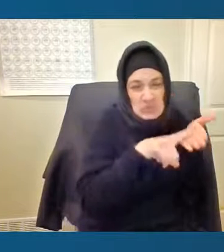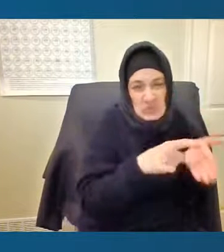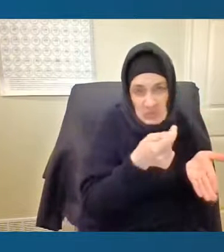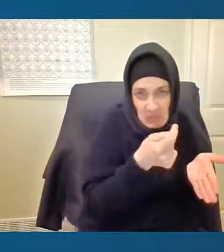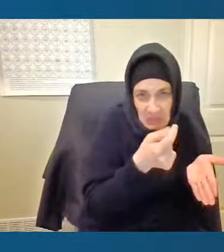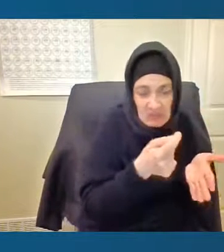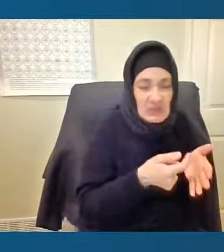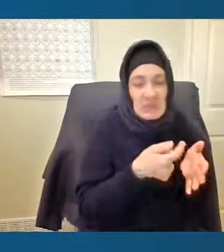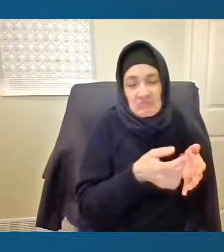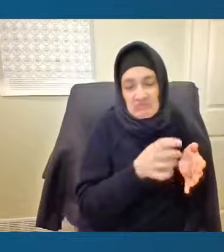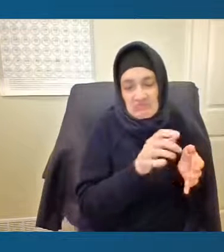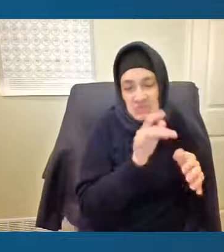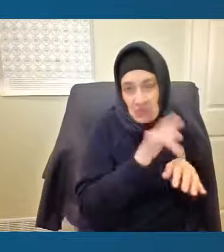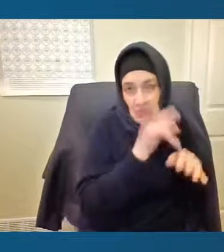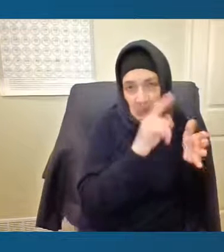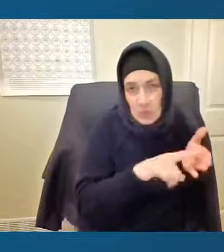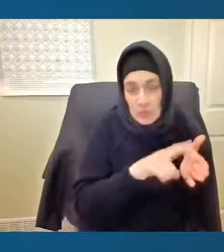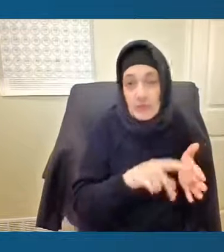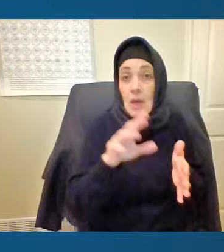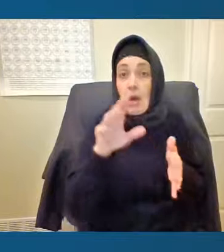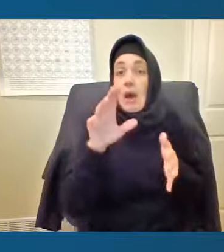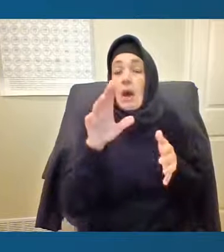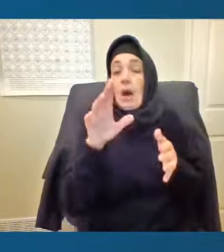neurological perspective,